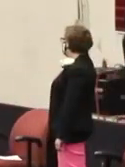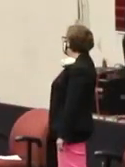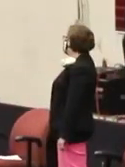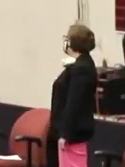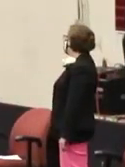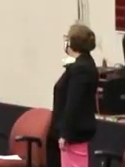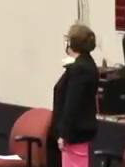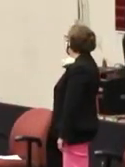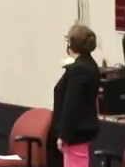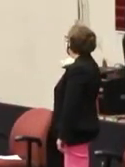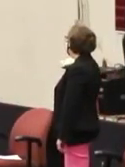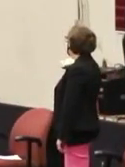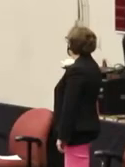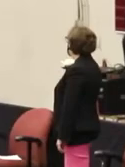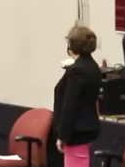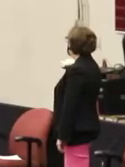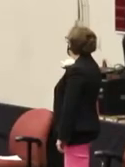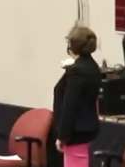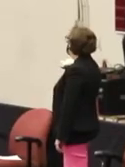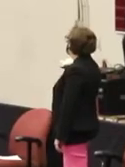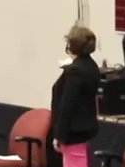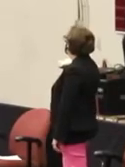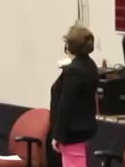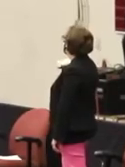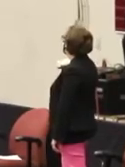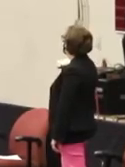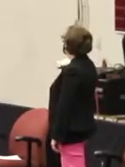Kiara Ashley Marie Santo.